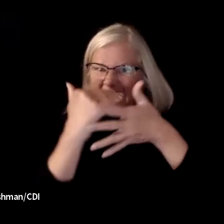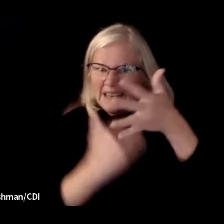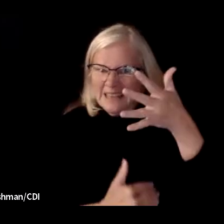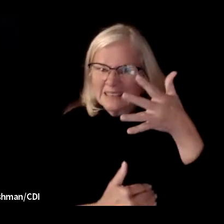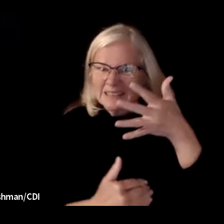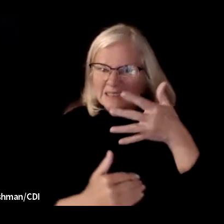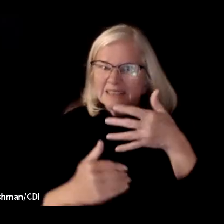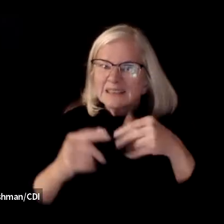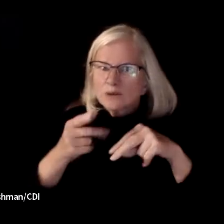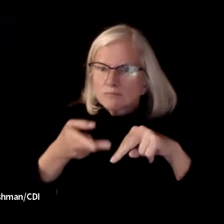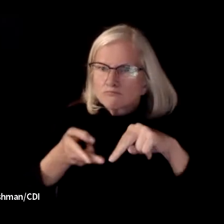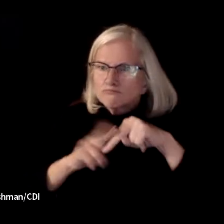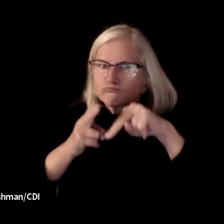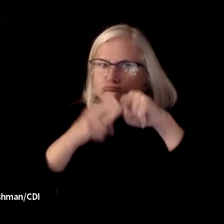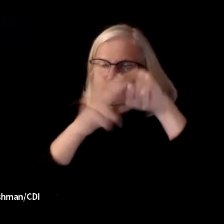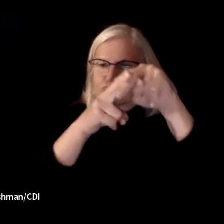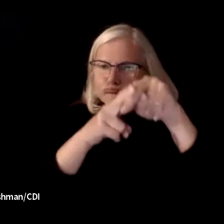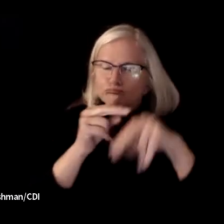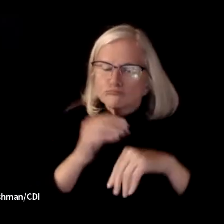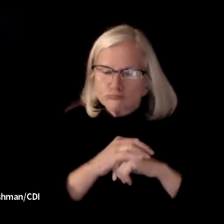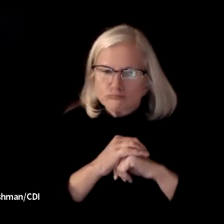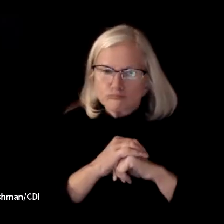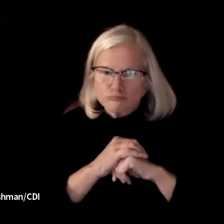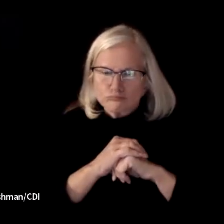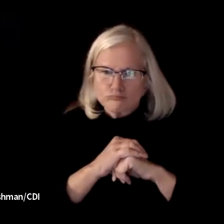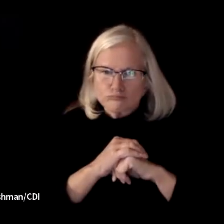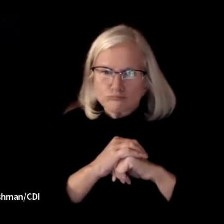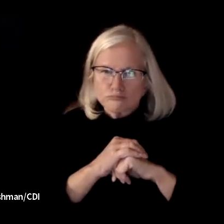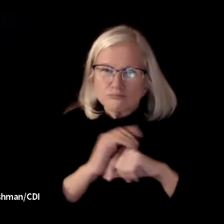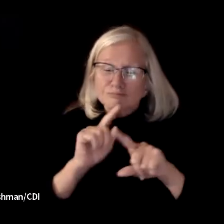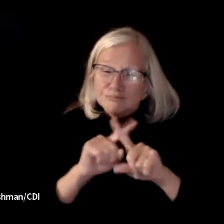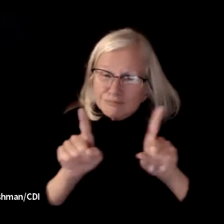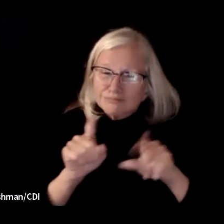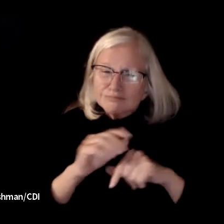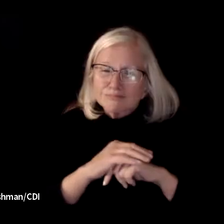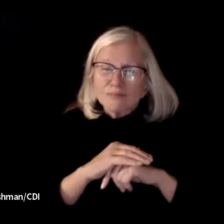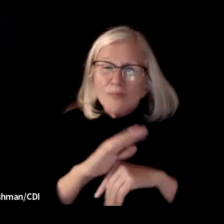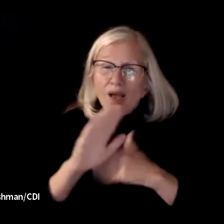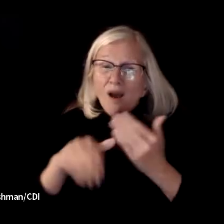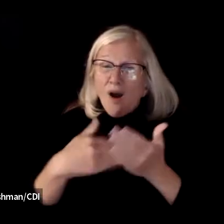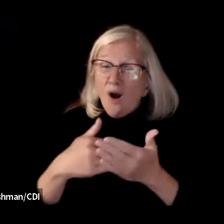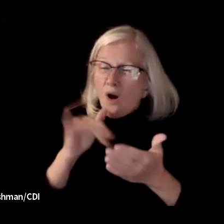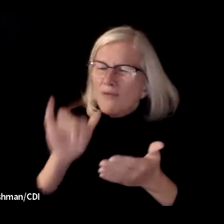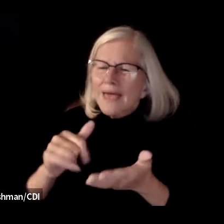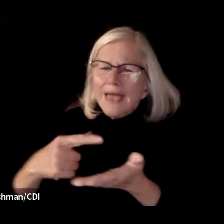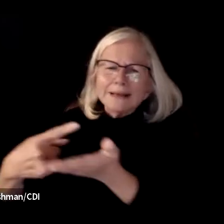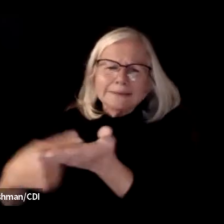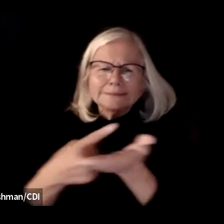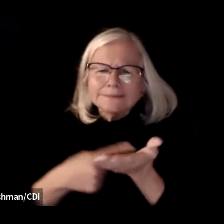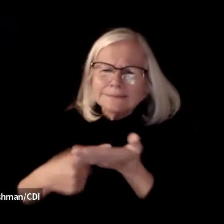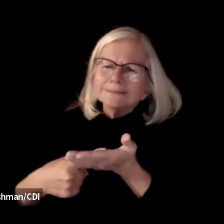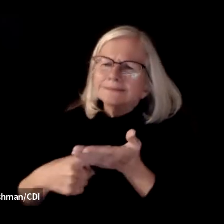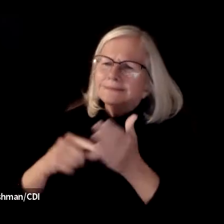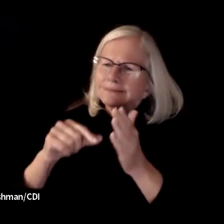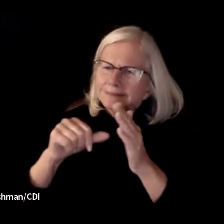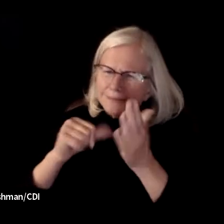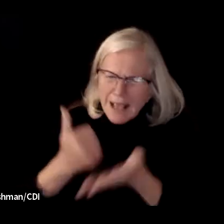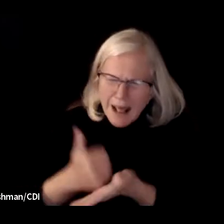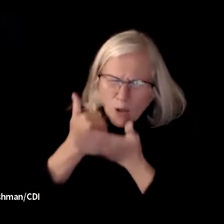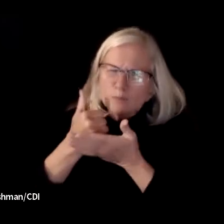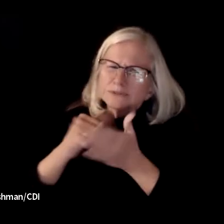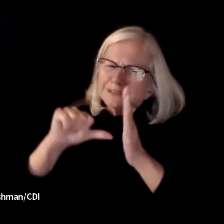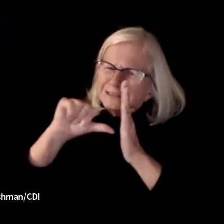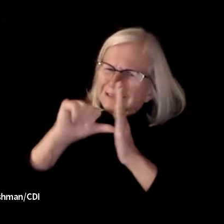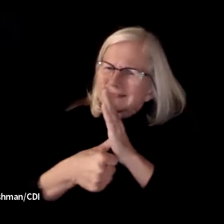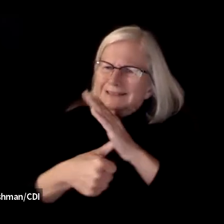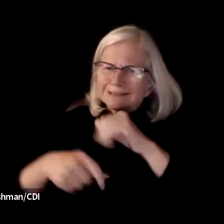think just all of this conversation just helps to underscore the time urgency of doing